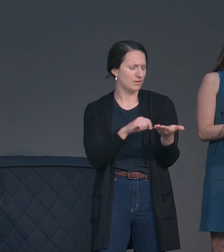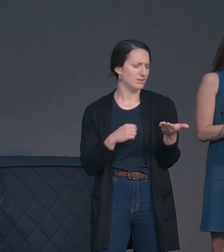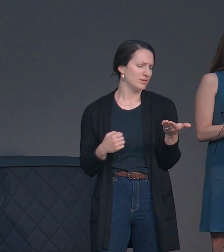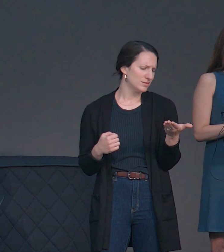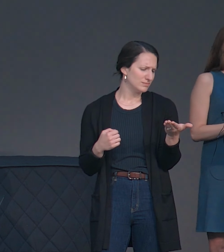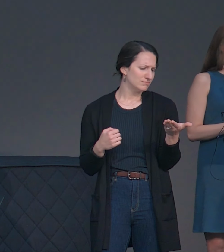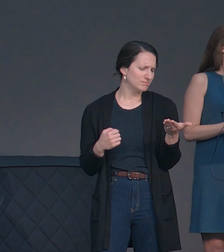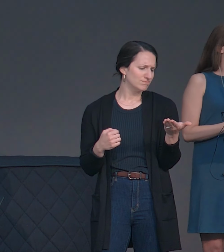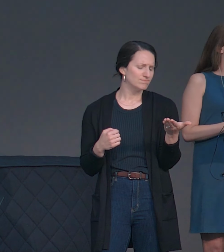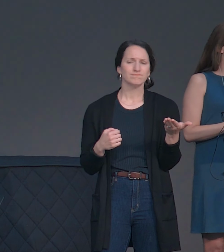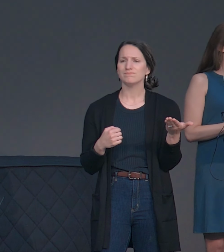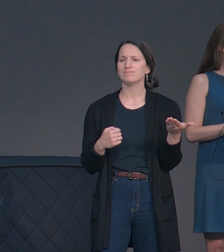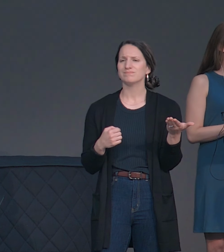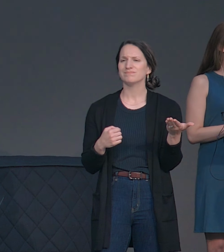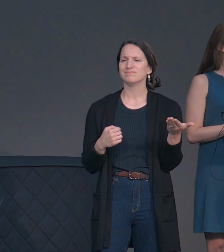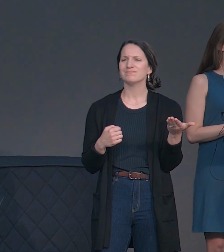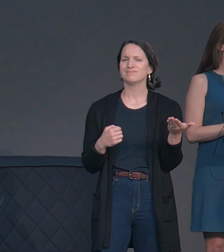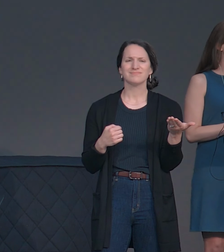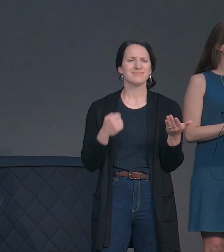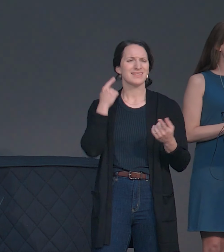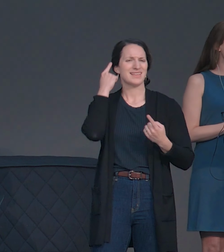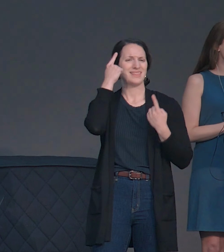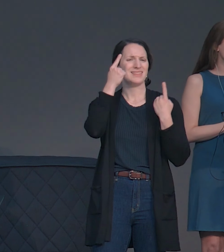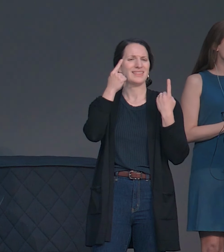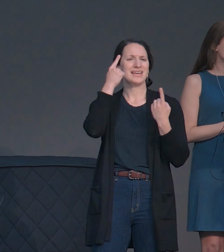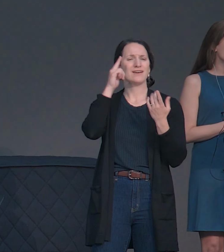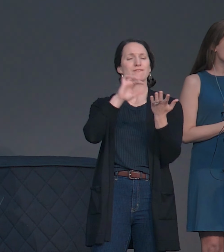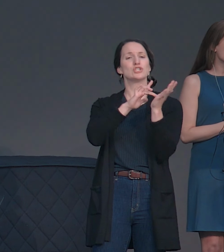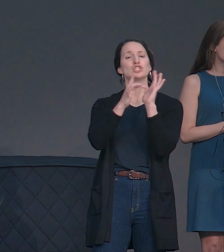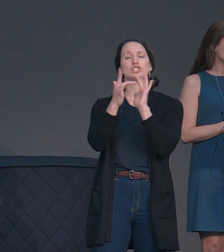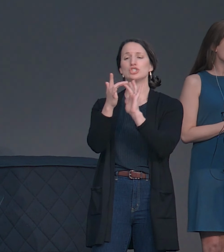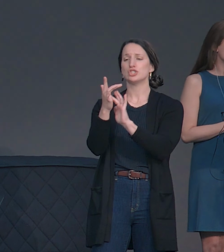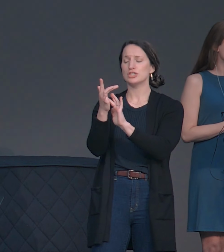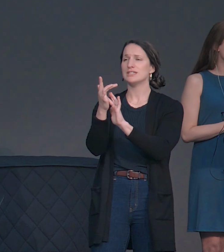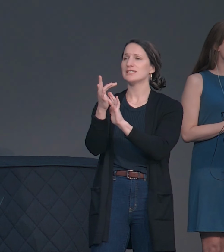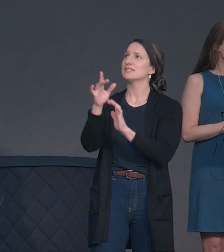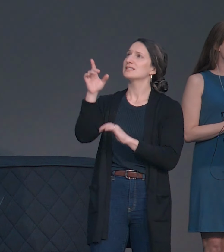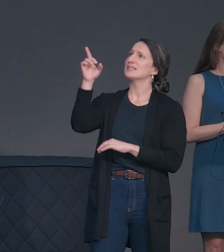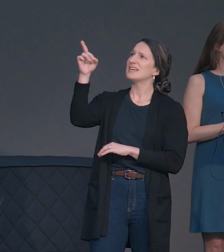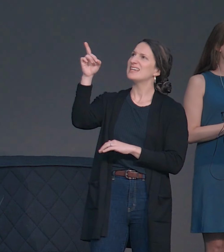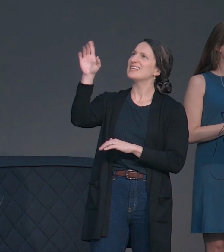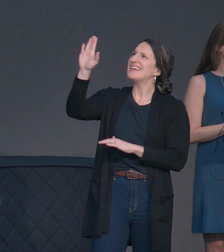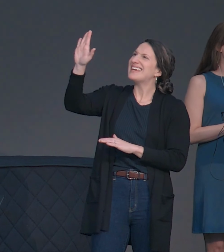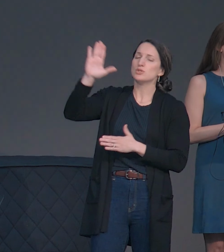consider Jesus' willing submission to God's plan.